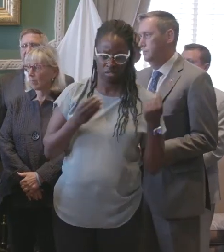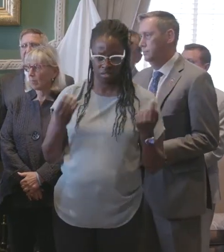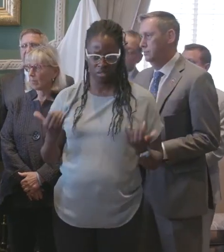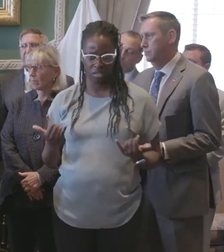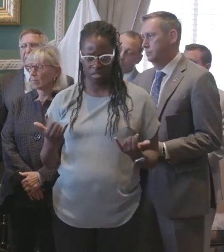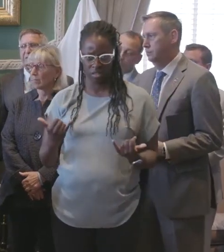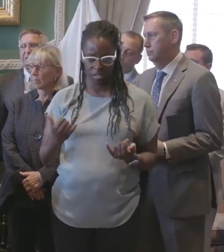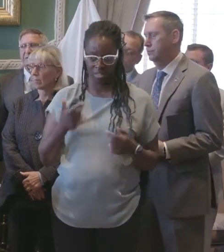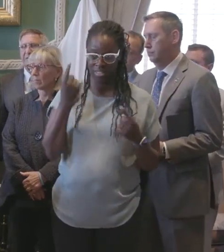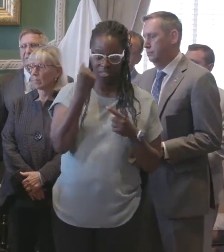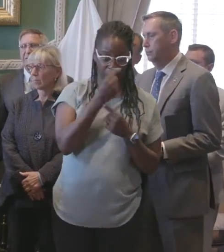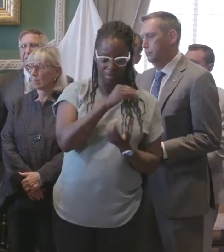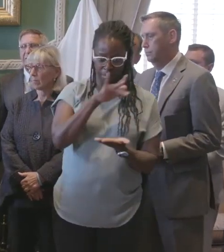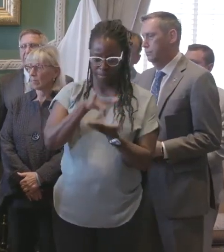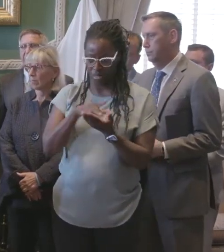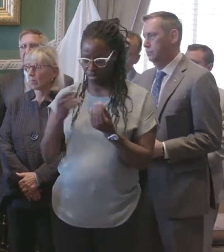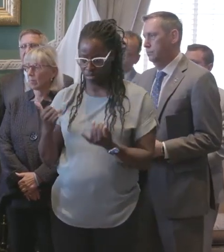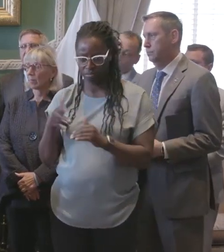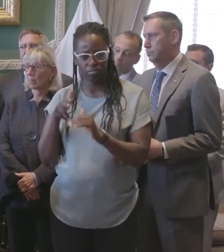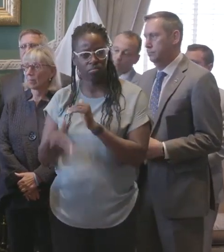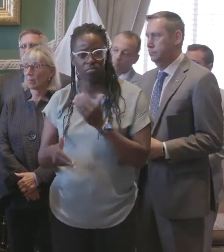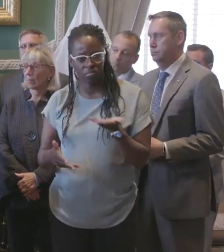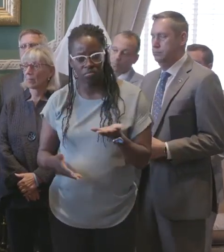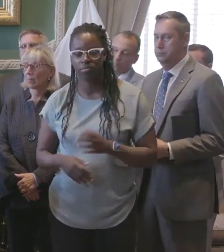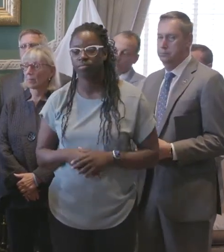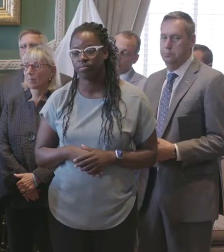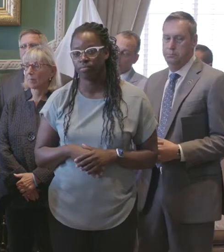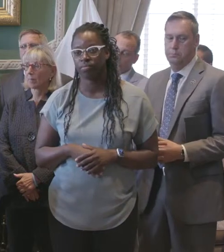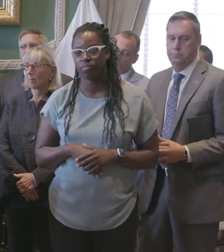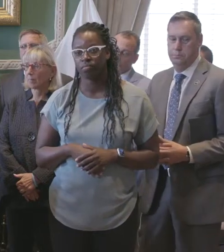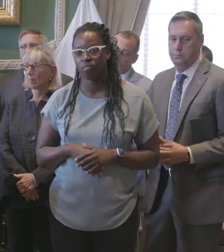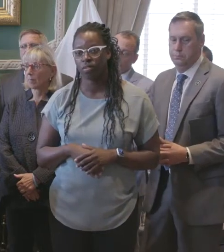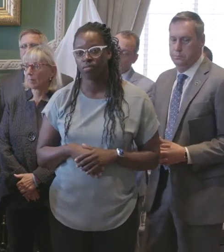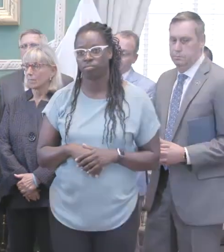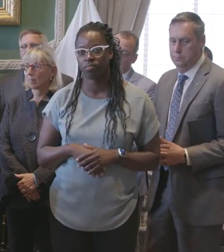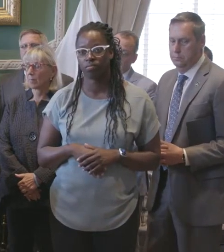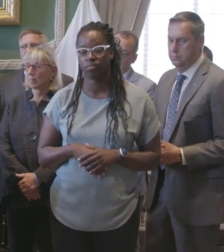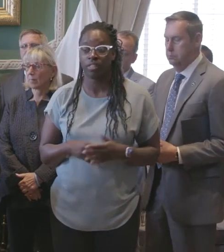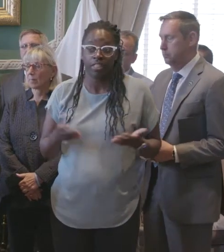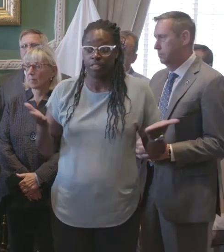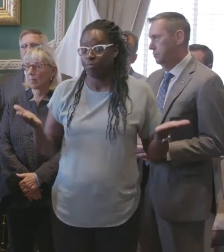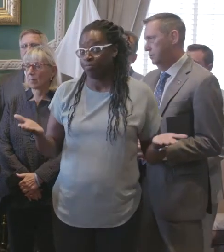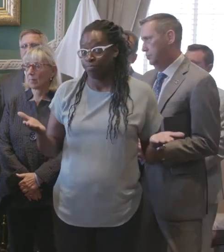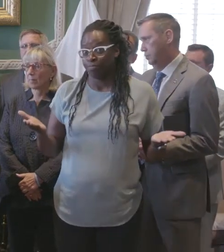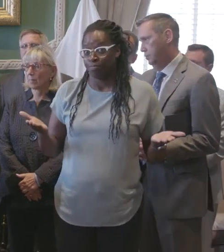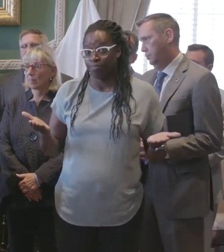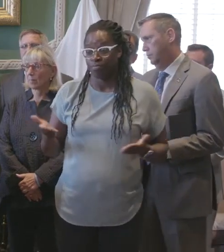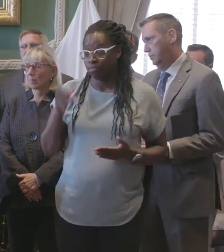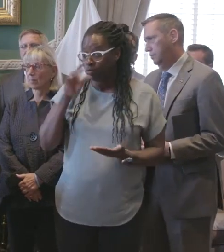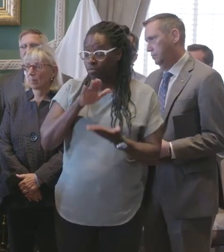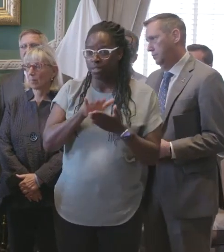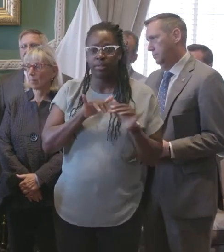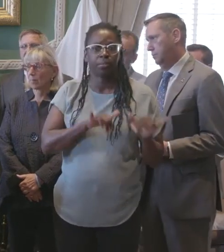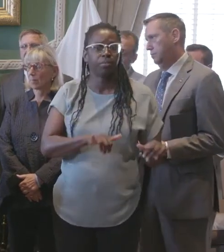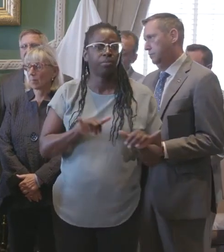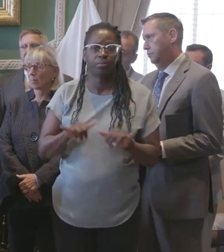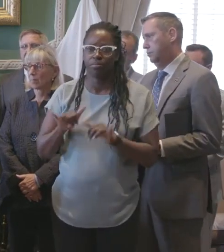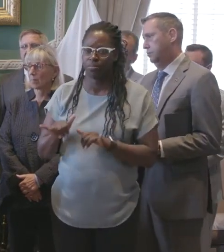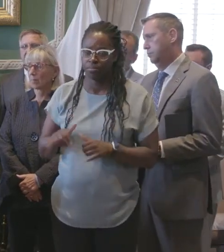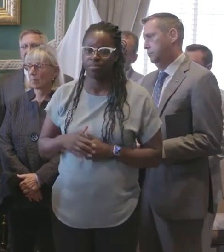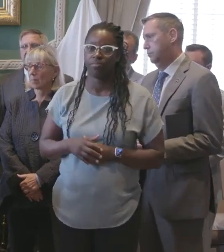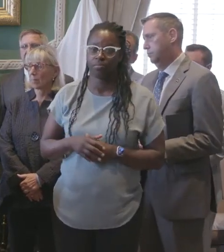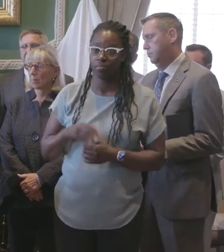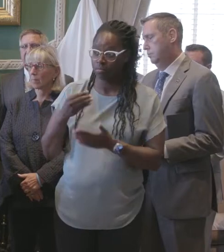I think the approach is the same. I mean, you have to make judgments at the time about what makes sense given the economic scenario and the conditions that you're in. And